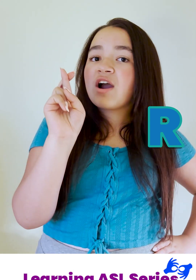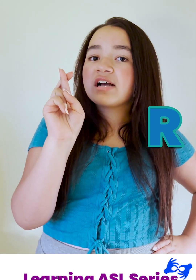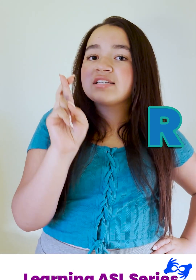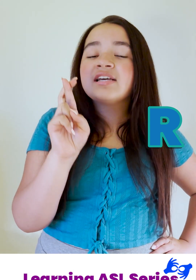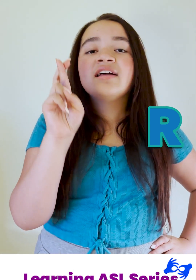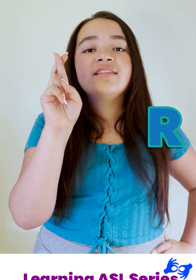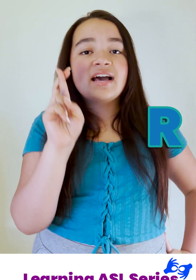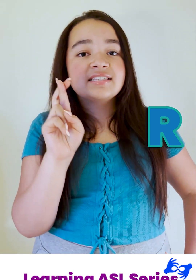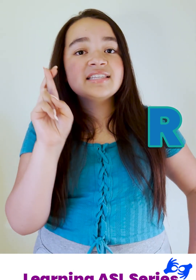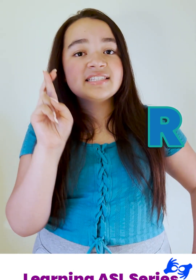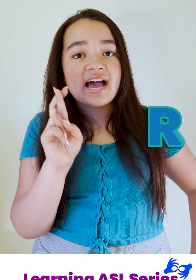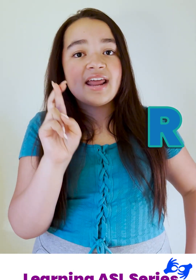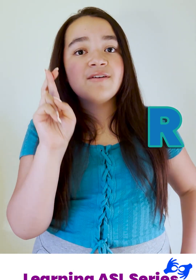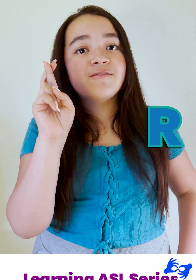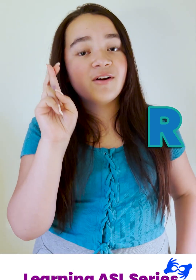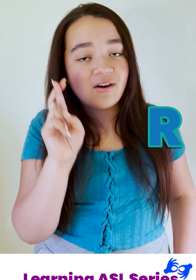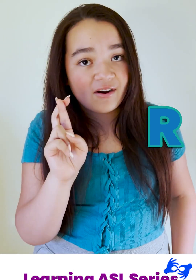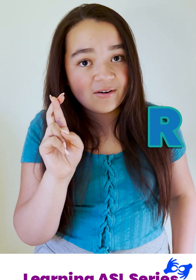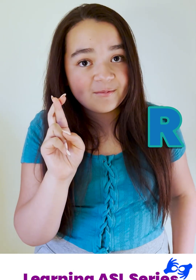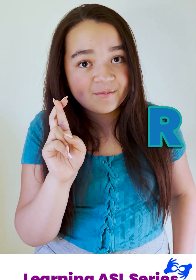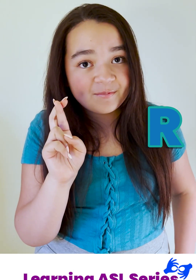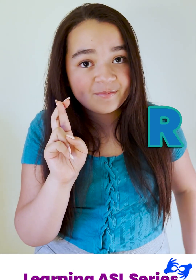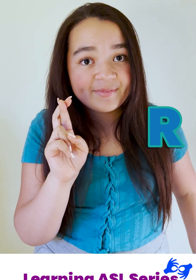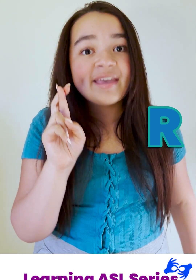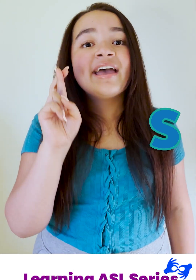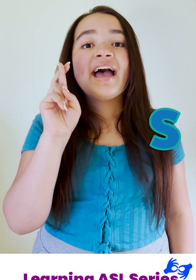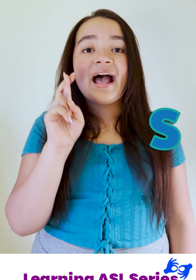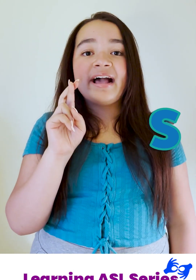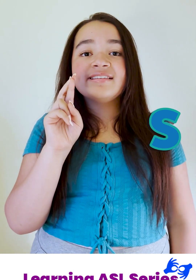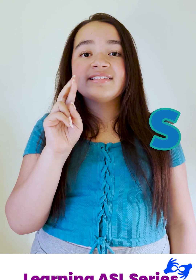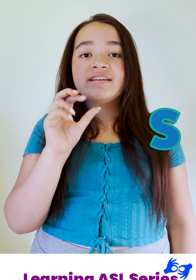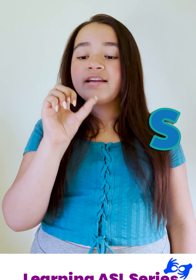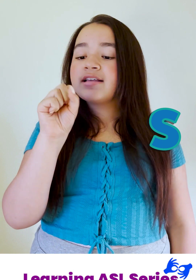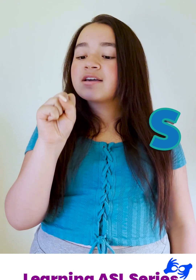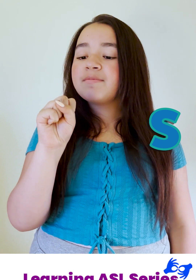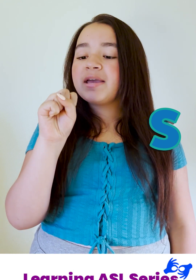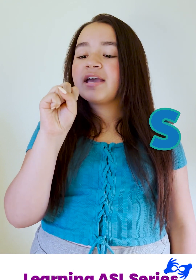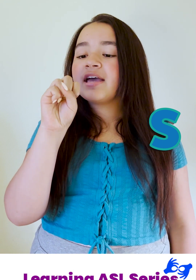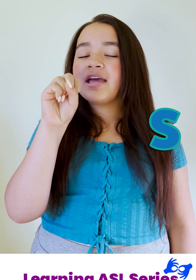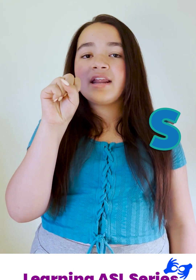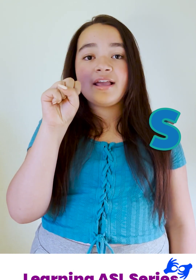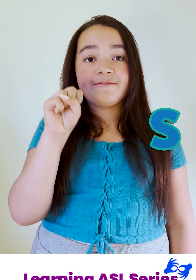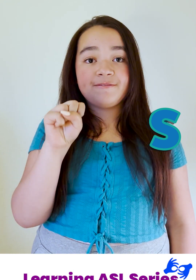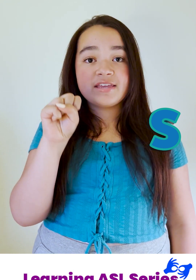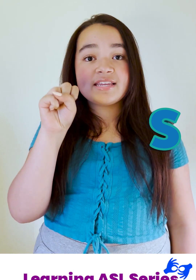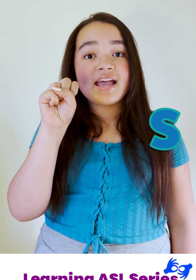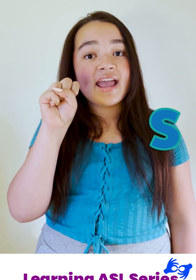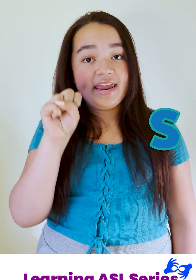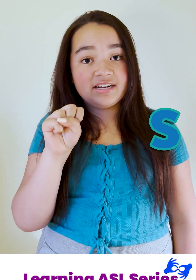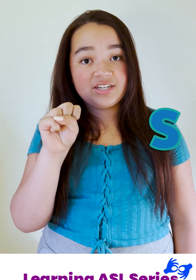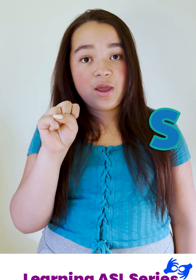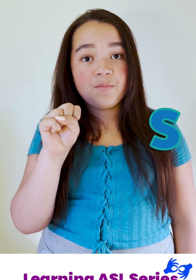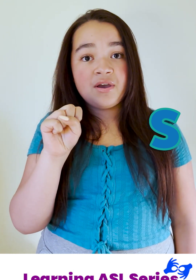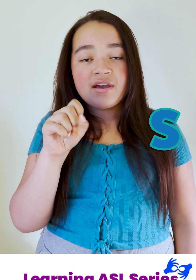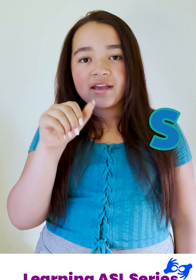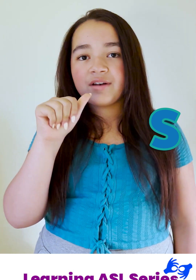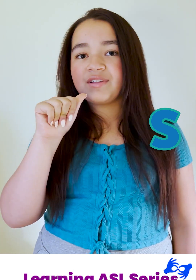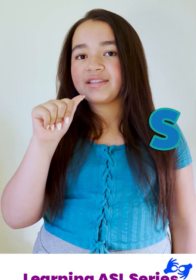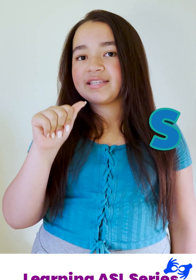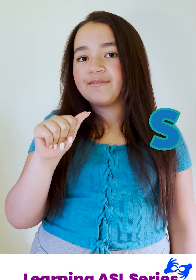crossed, that's the sign for R. S, it's going to be in a fist hand shape, kind of like the sign for